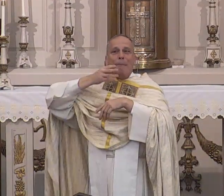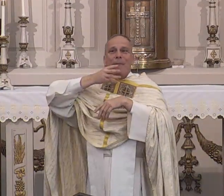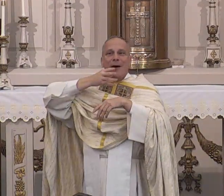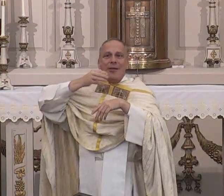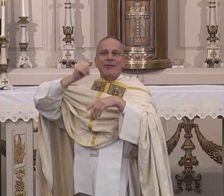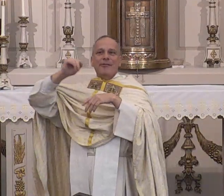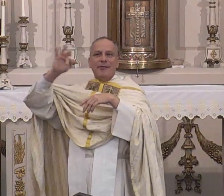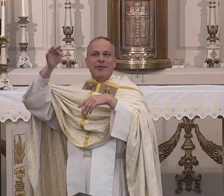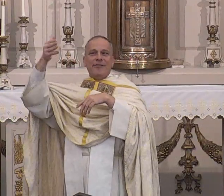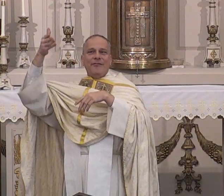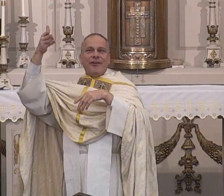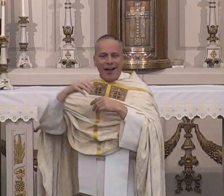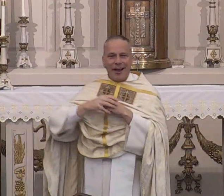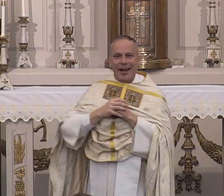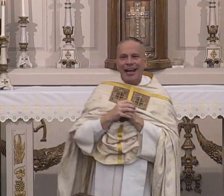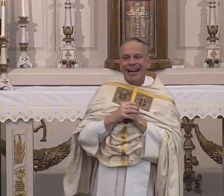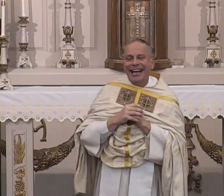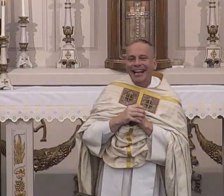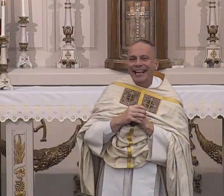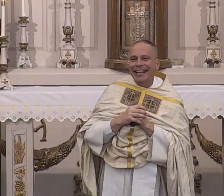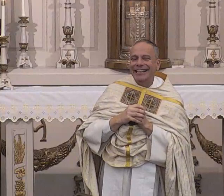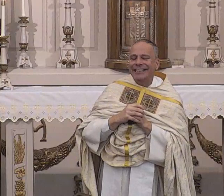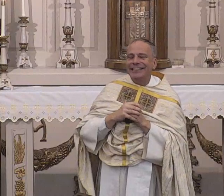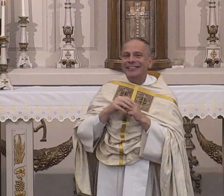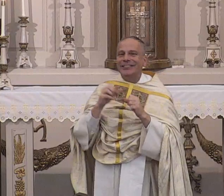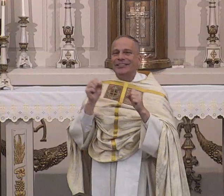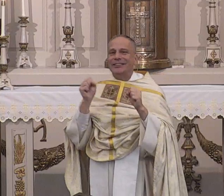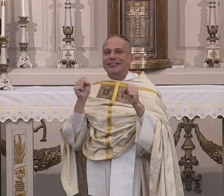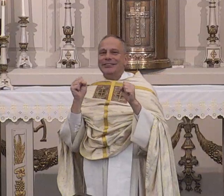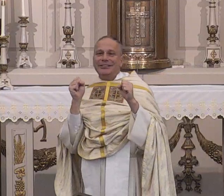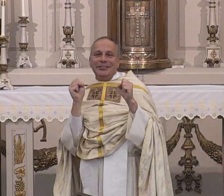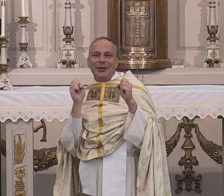for Mary as the Mother of God.